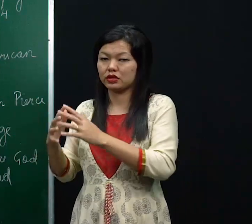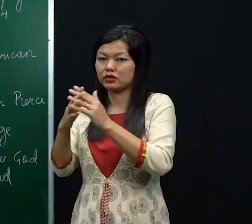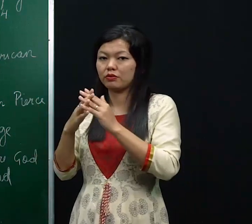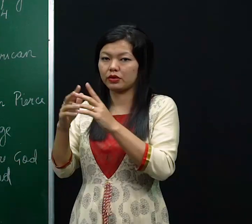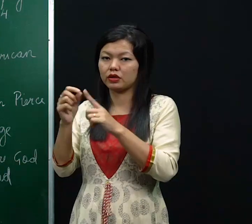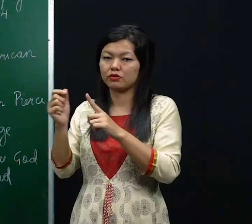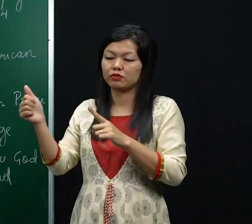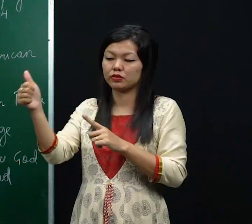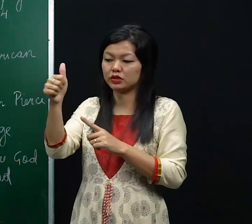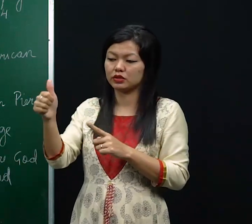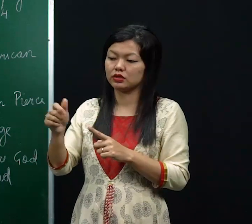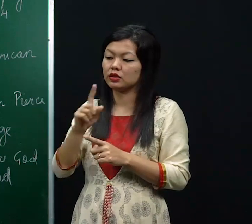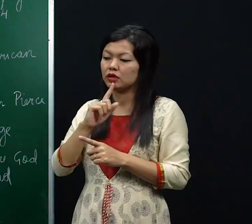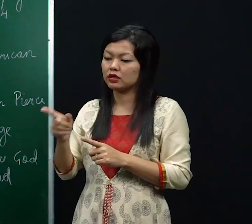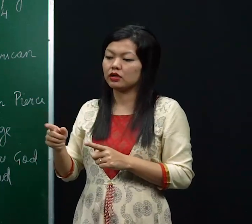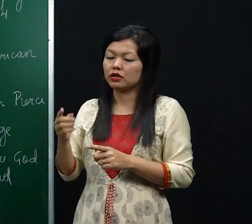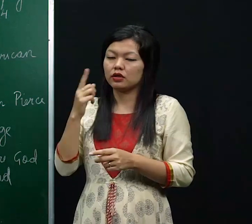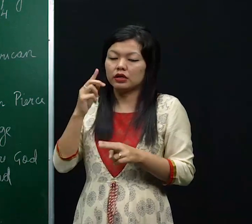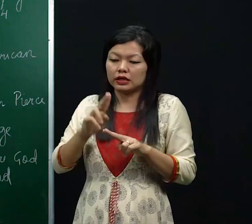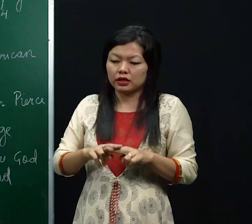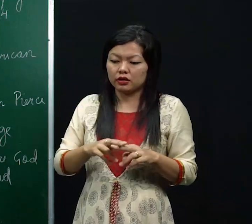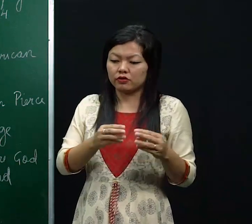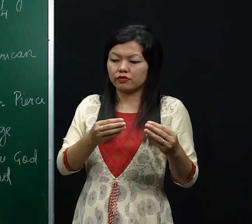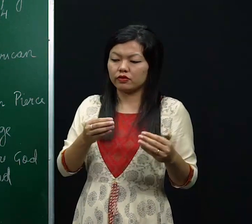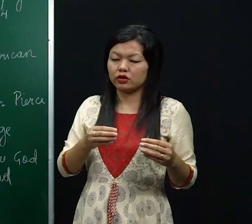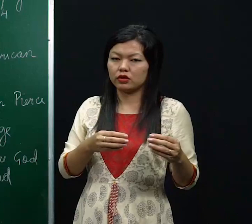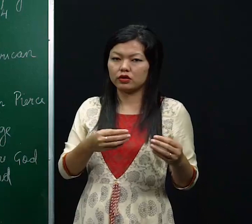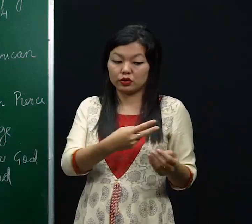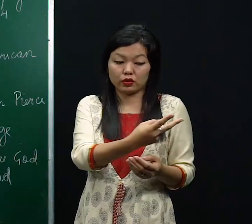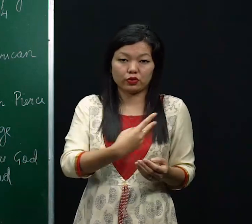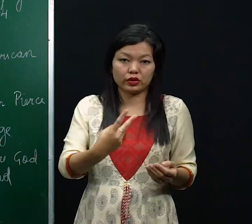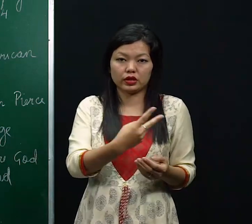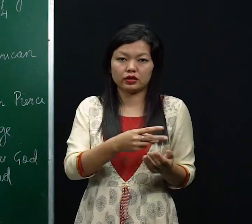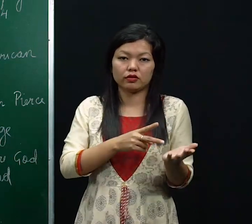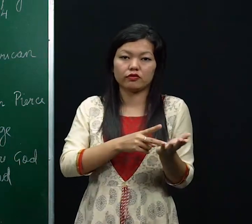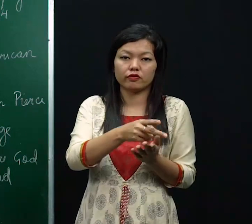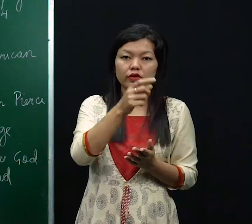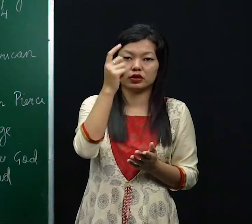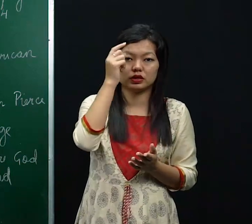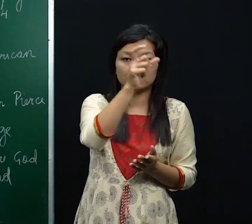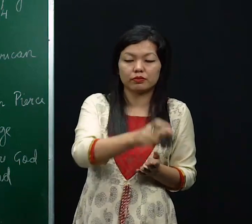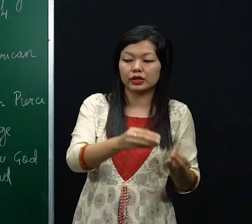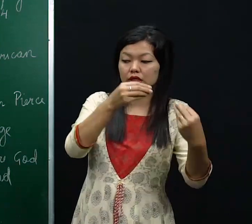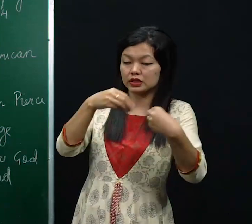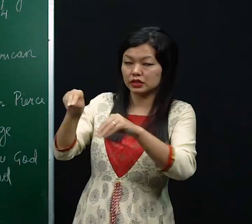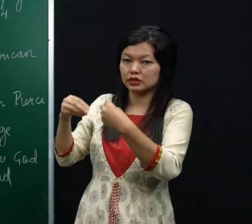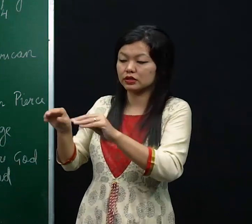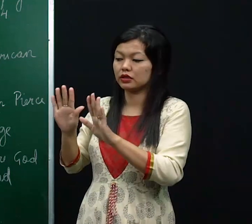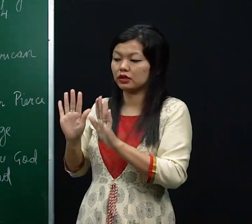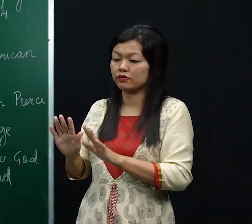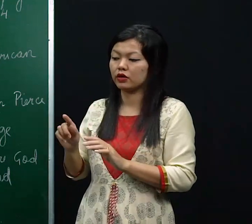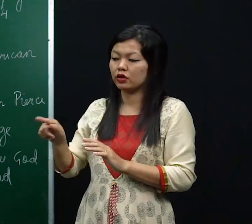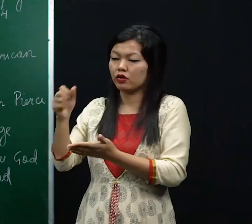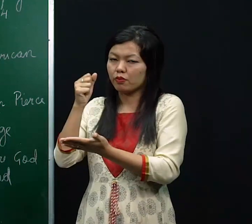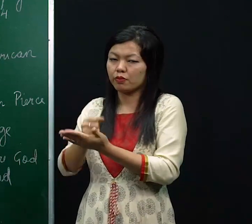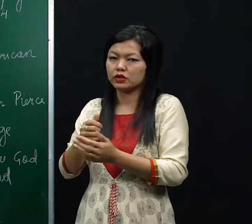you, you have to teach your children to know that this part of the earth is sacred and you have to keep it pure